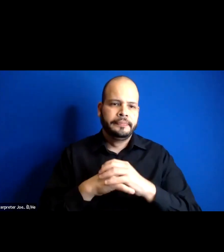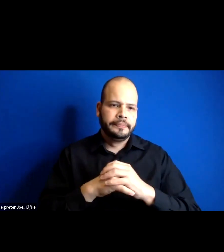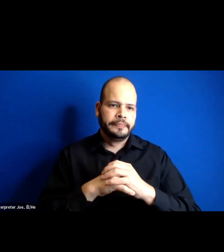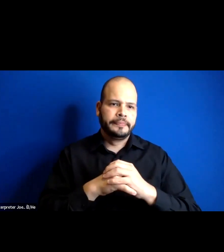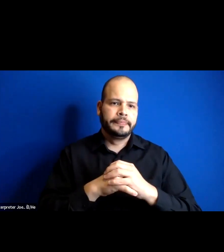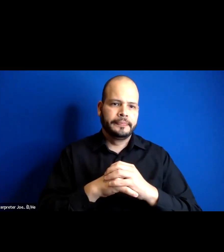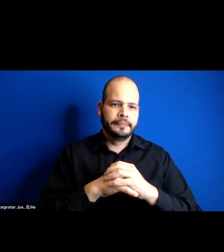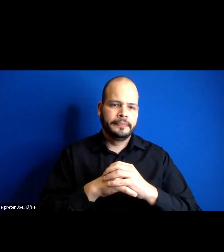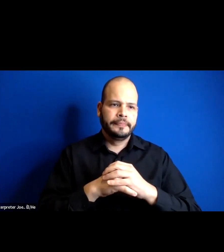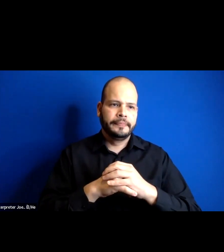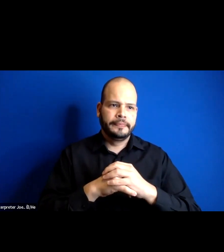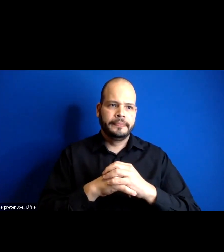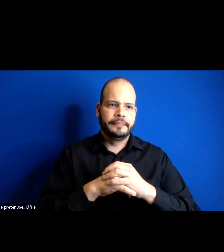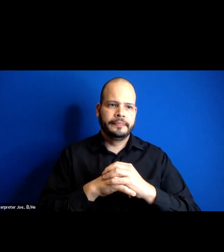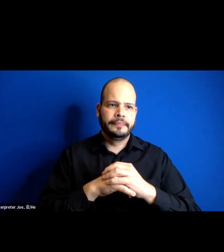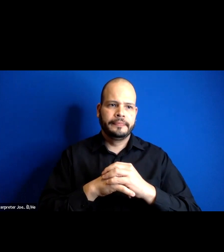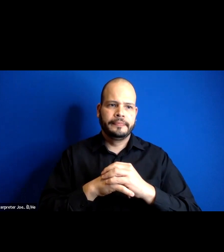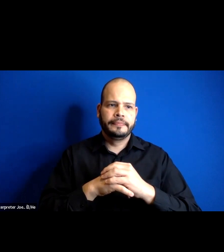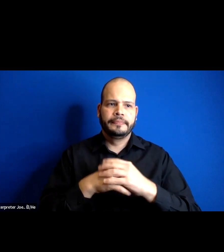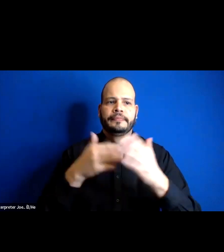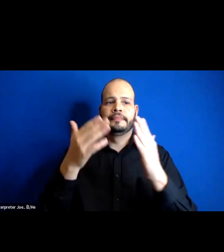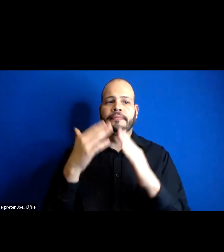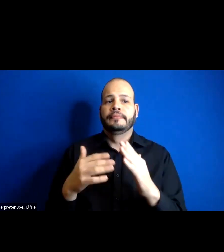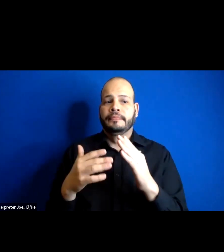And then we have the Tech Access and